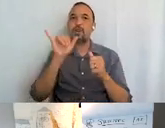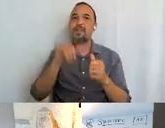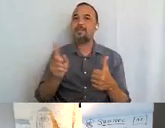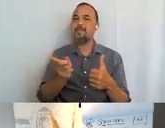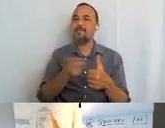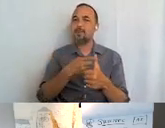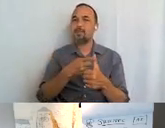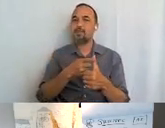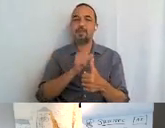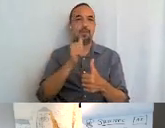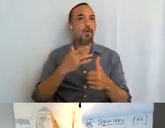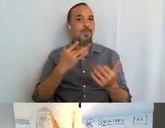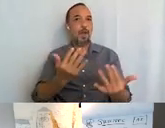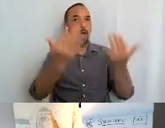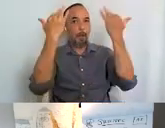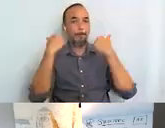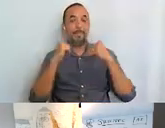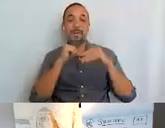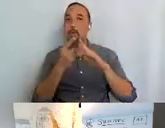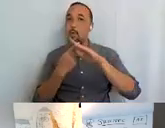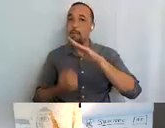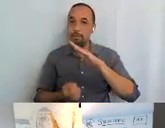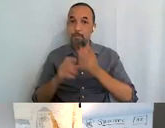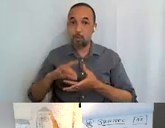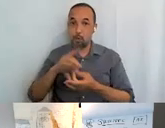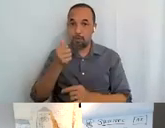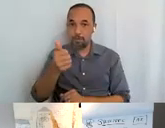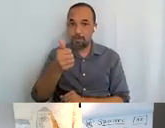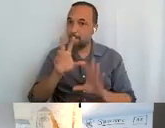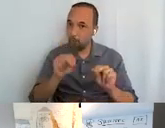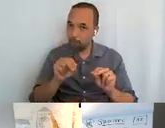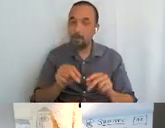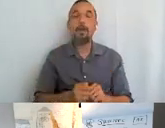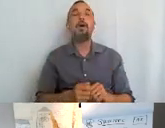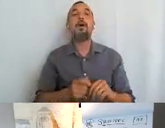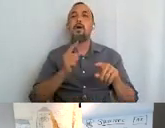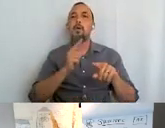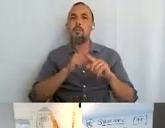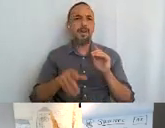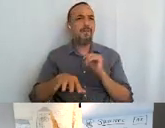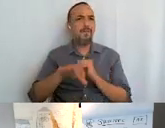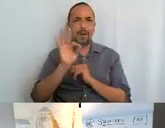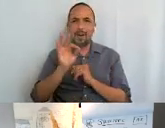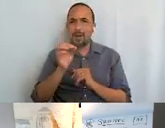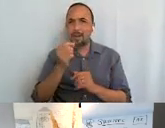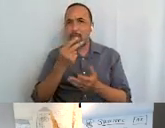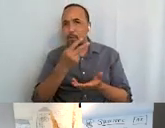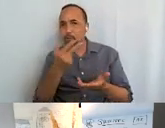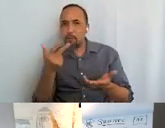out on people, which we're gonna talk about in a second. But, you know, find a few things to do and then let's party from there.